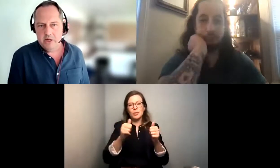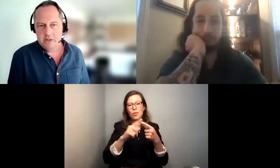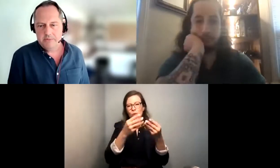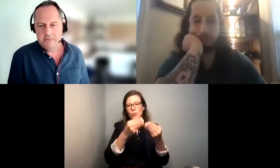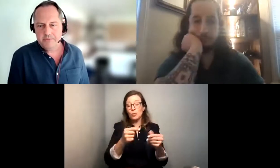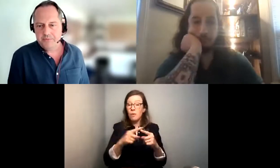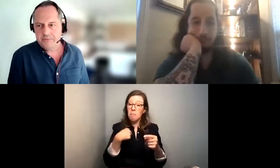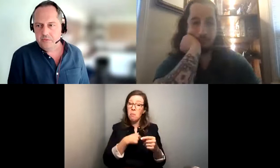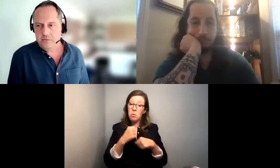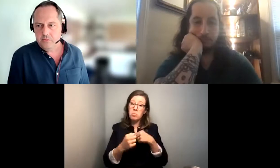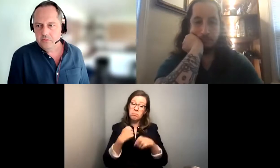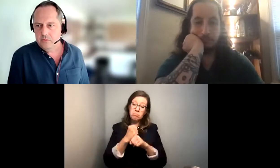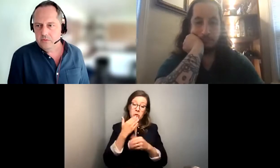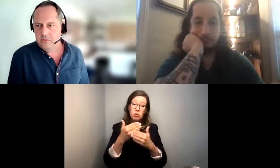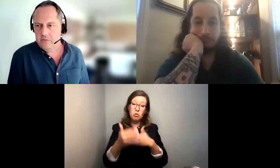good progress.